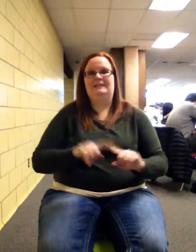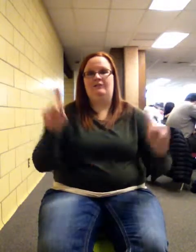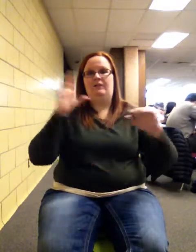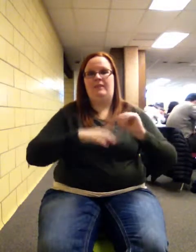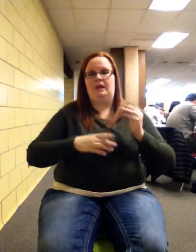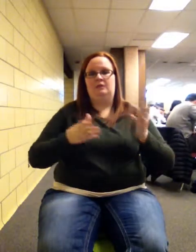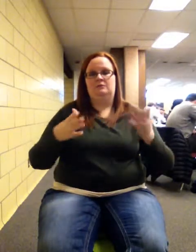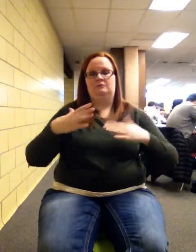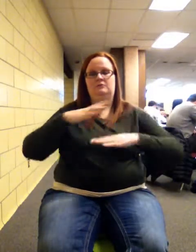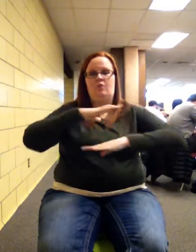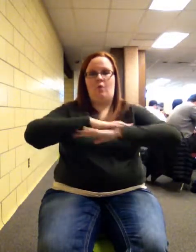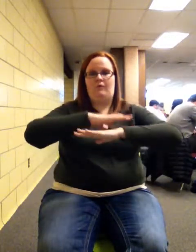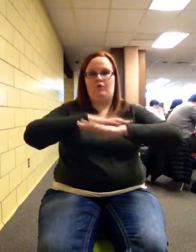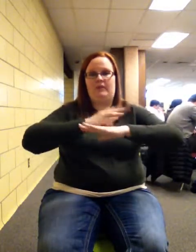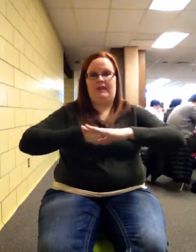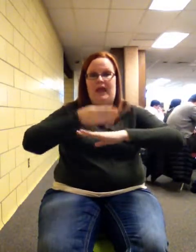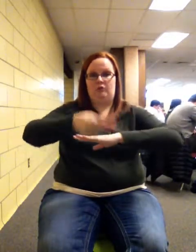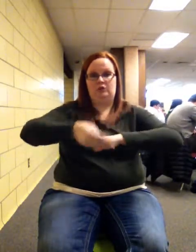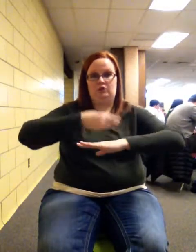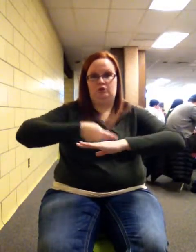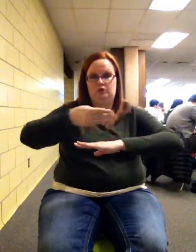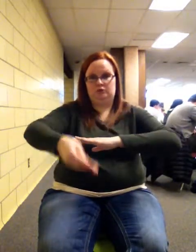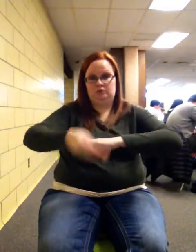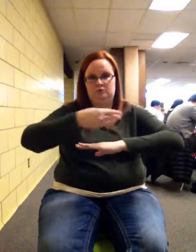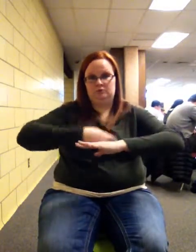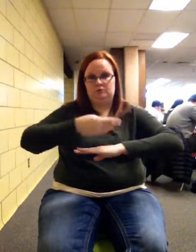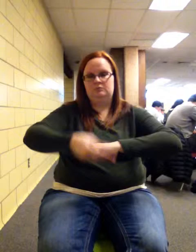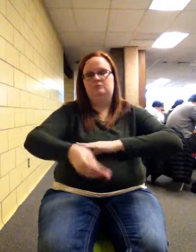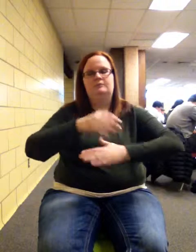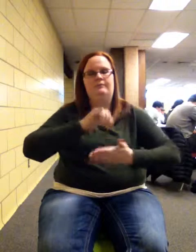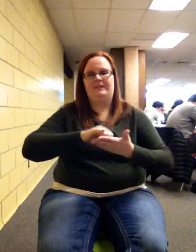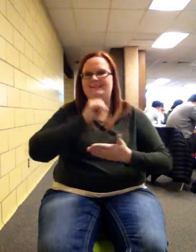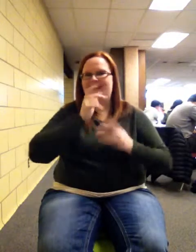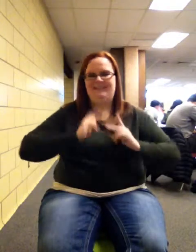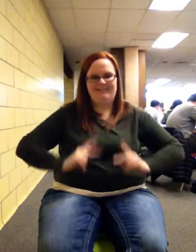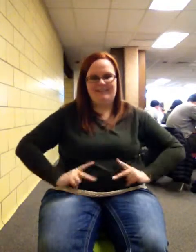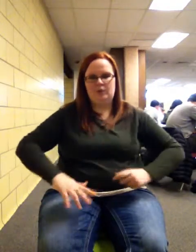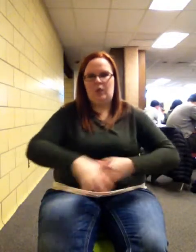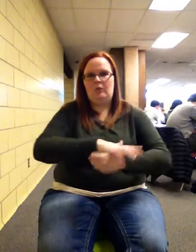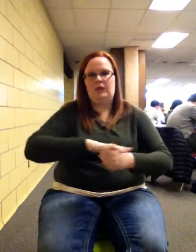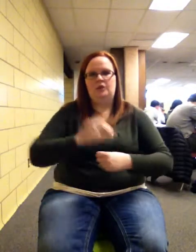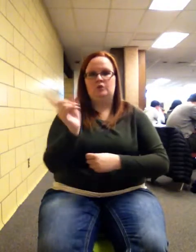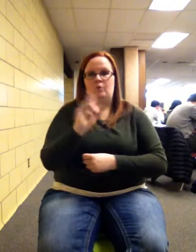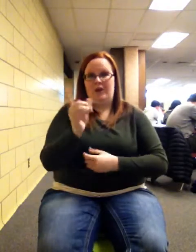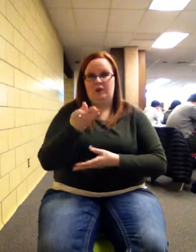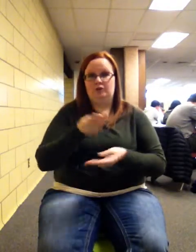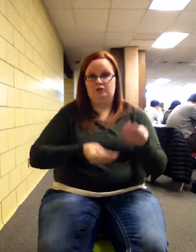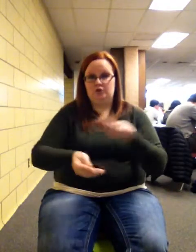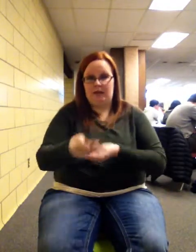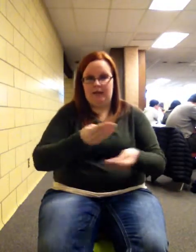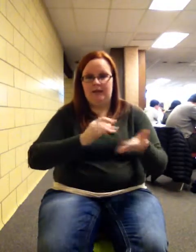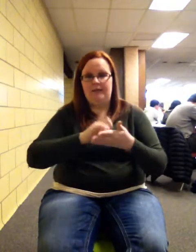the over-the-counter market, stocks that are traded over the counter, there isn't a physical location where they're being traded. It's all just basically